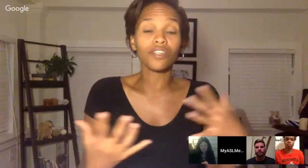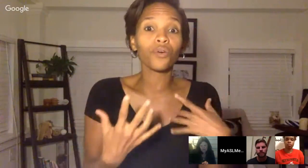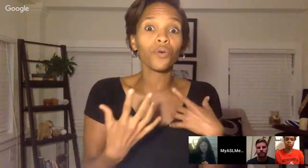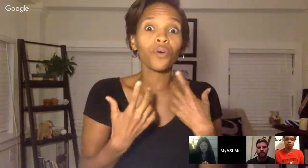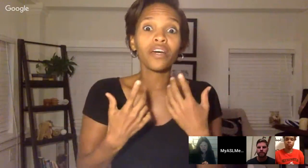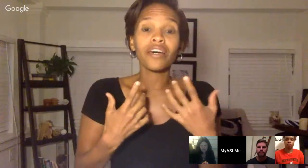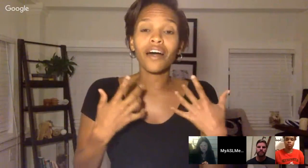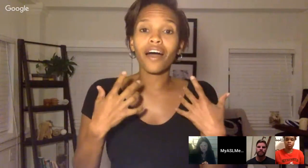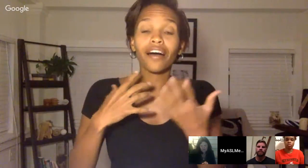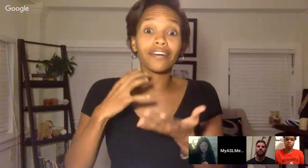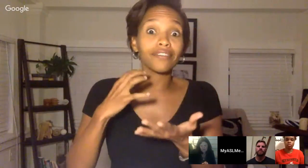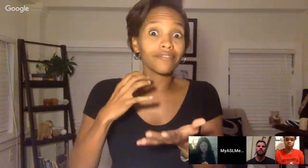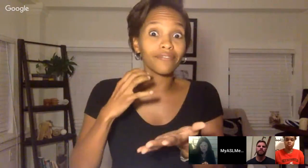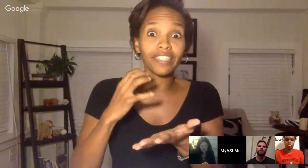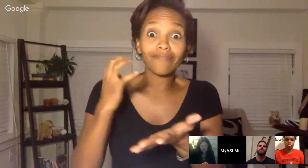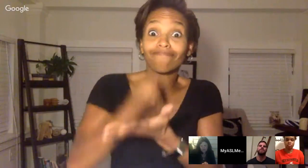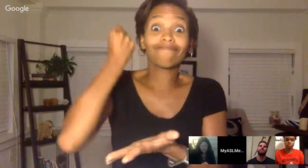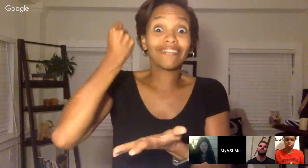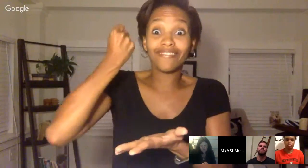need to